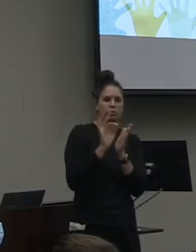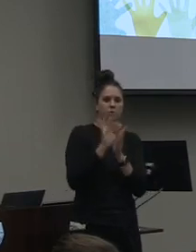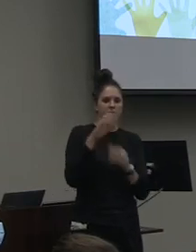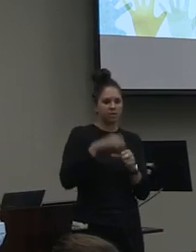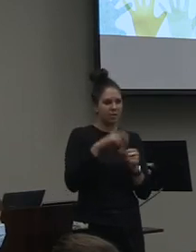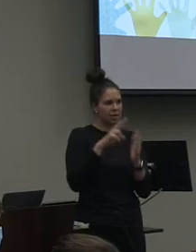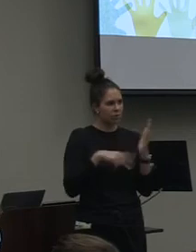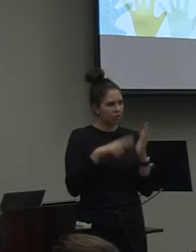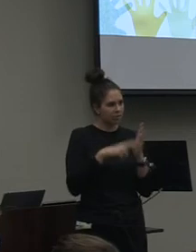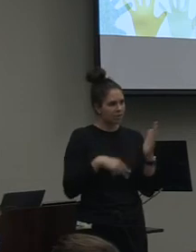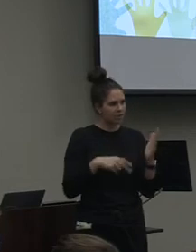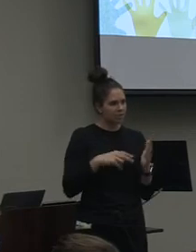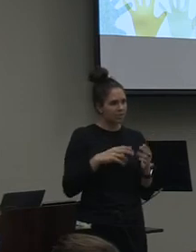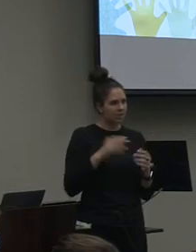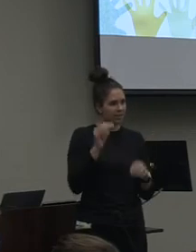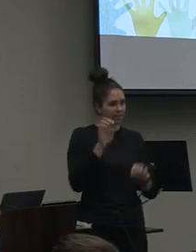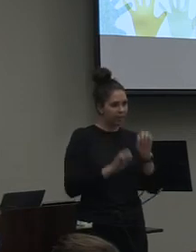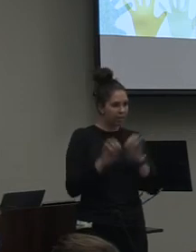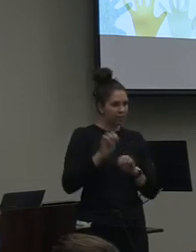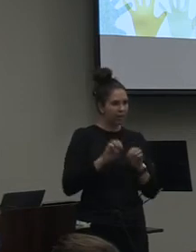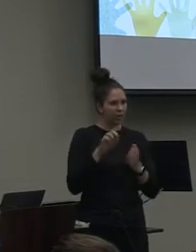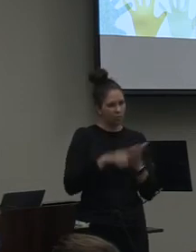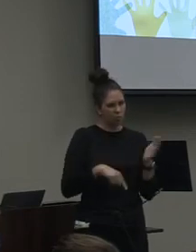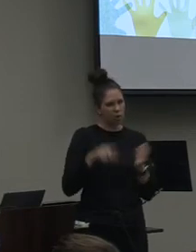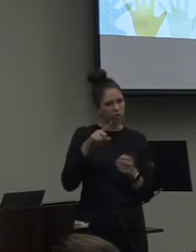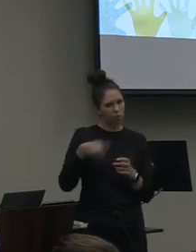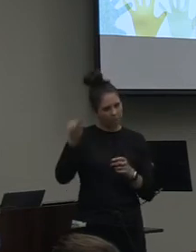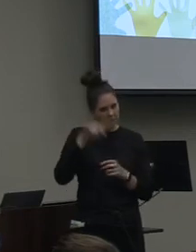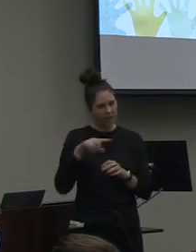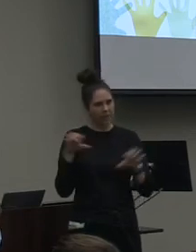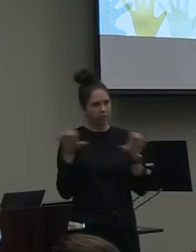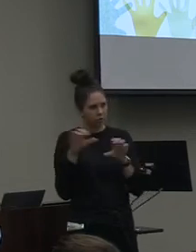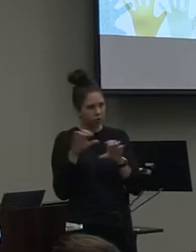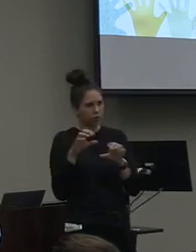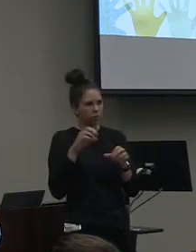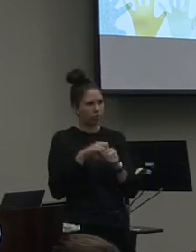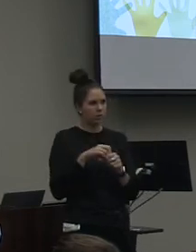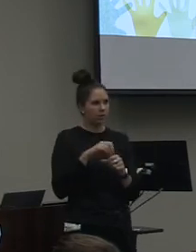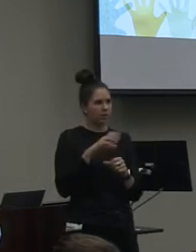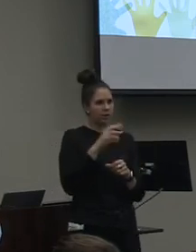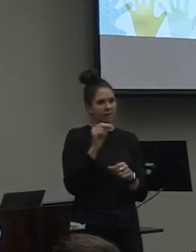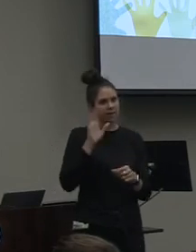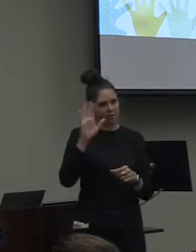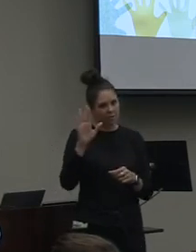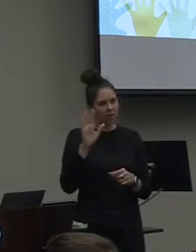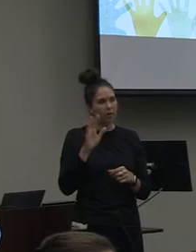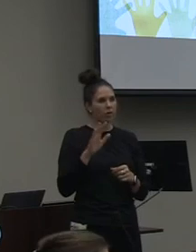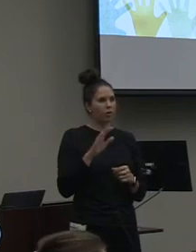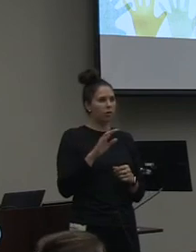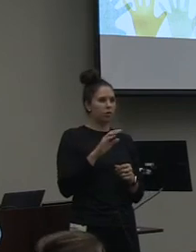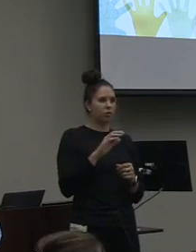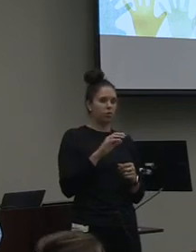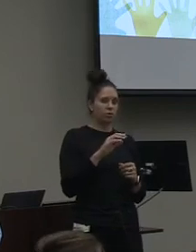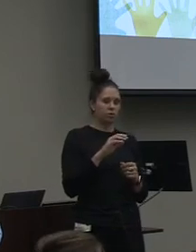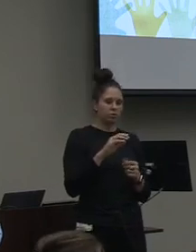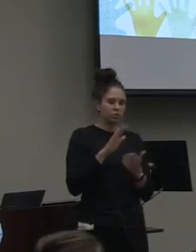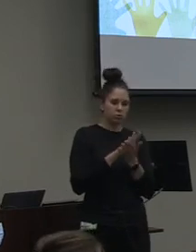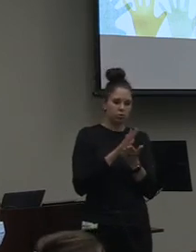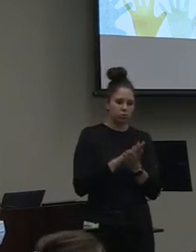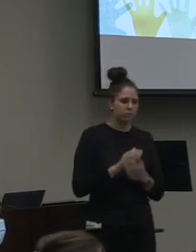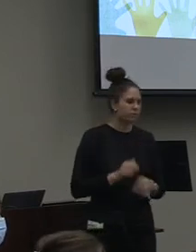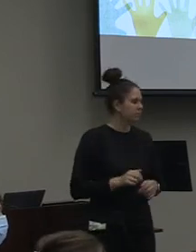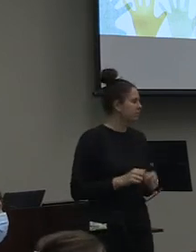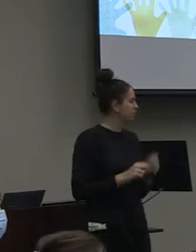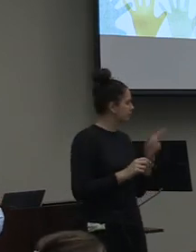literacy and evaluating what it is that they do in their P-12 schools? Yeah, that's a great question.